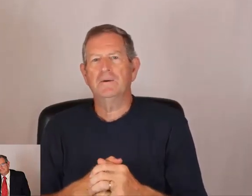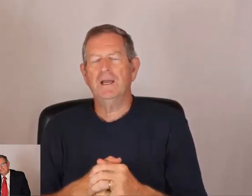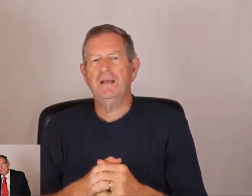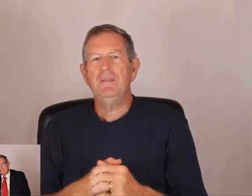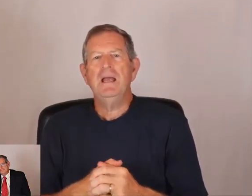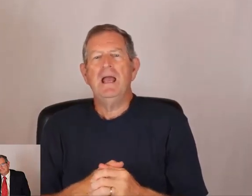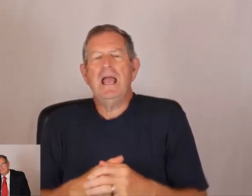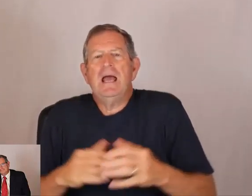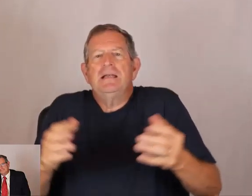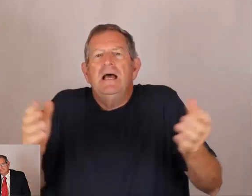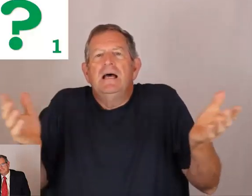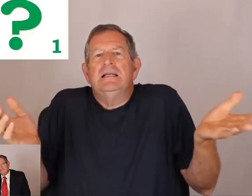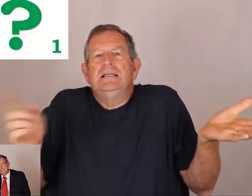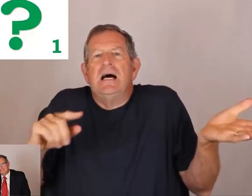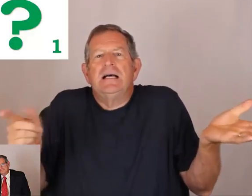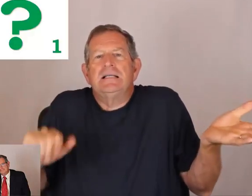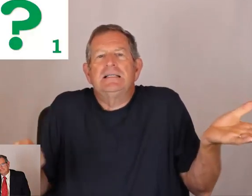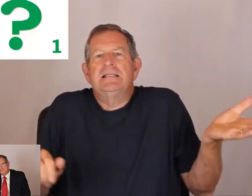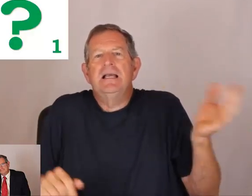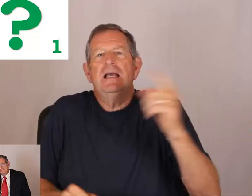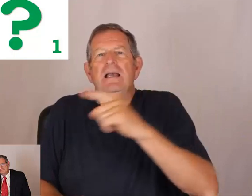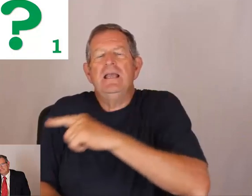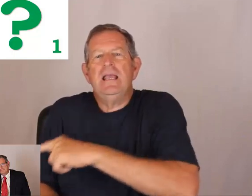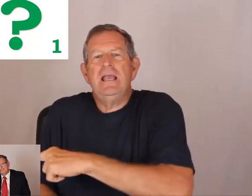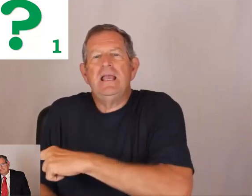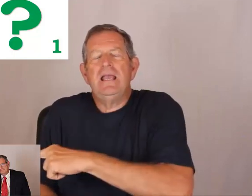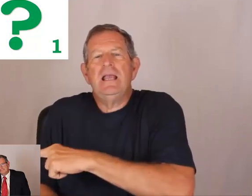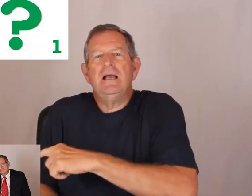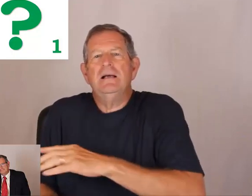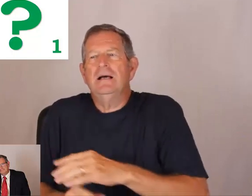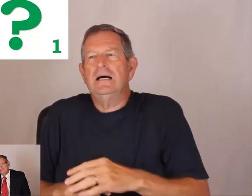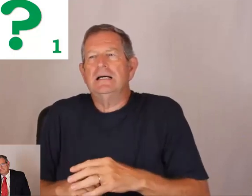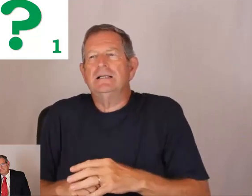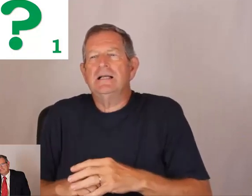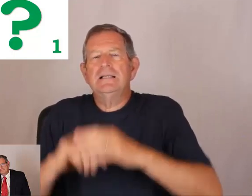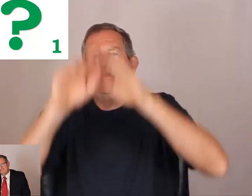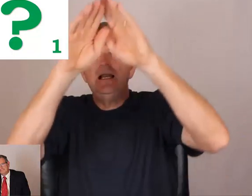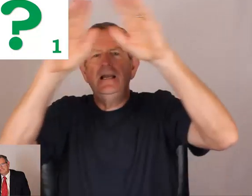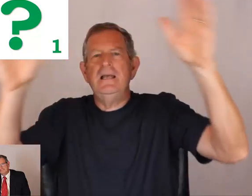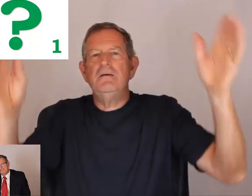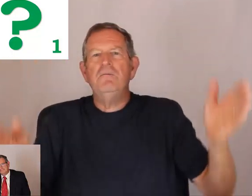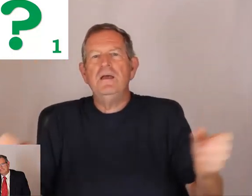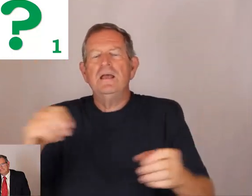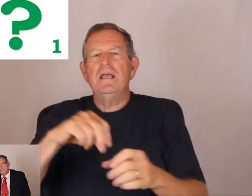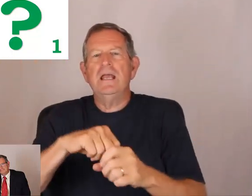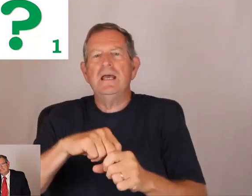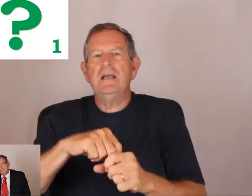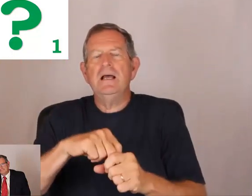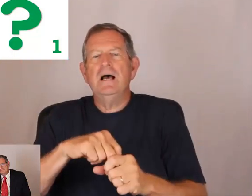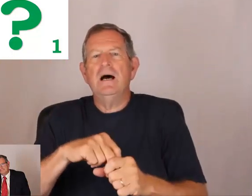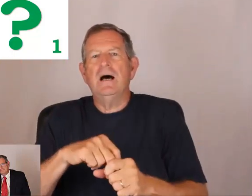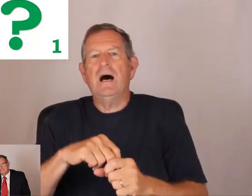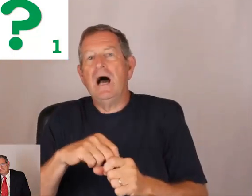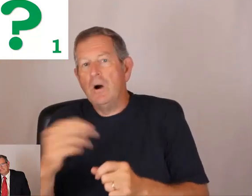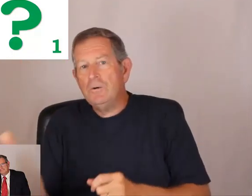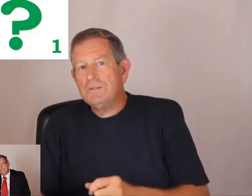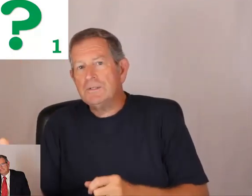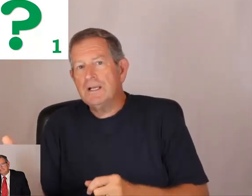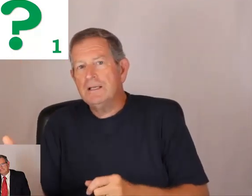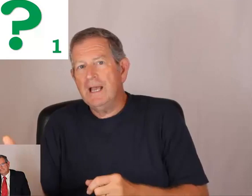Okay? And does he live in a house?